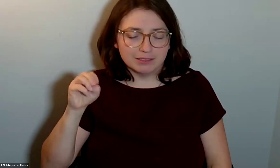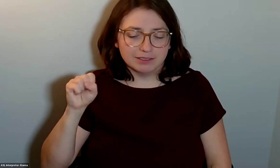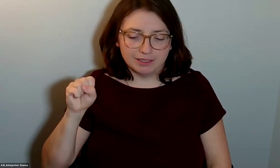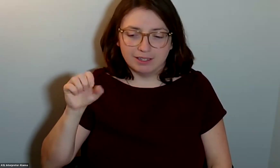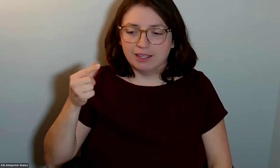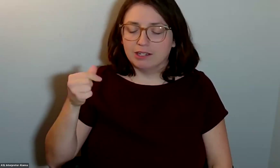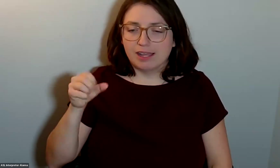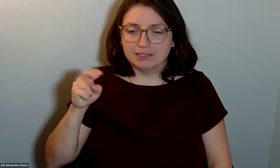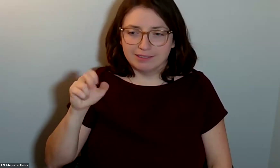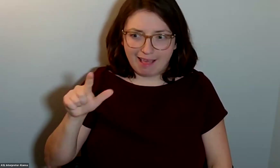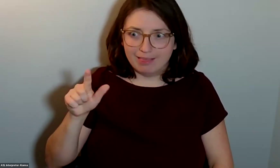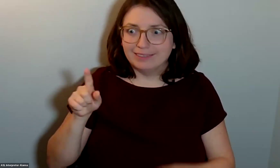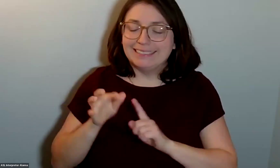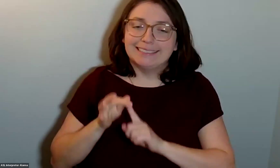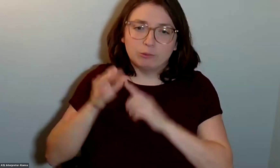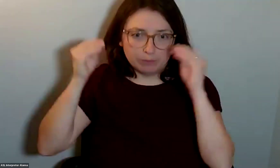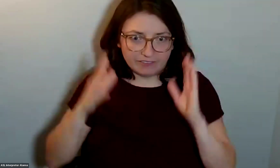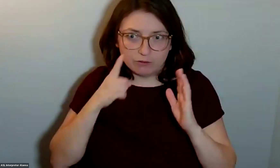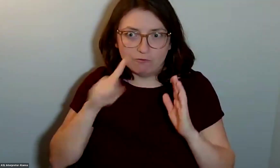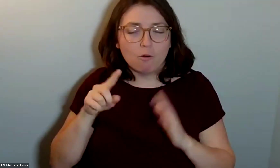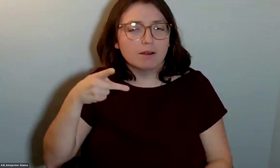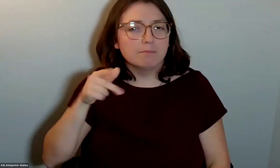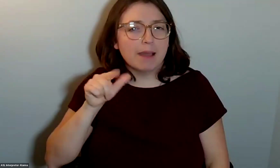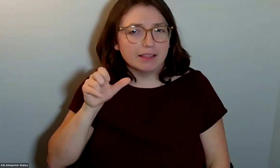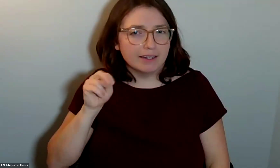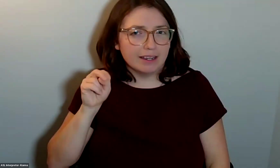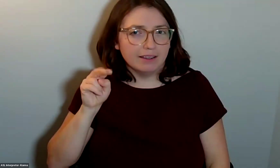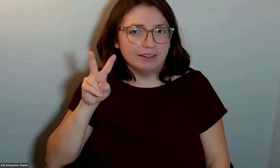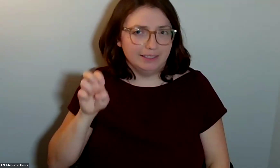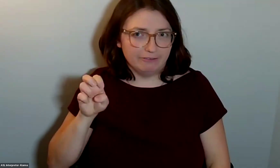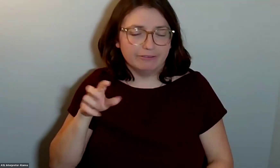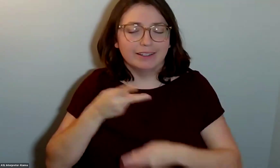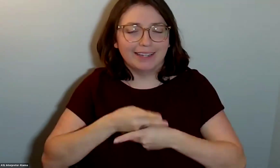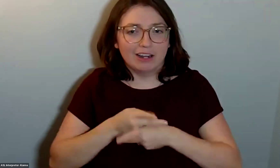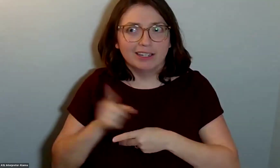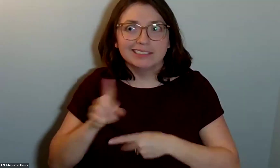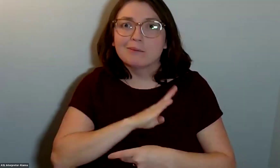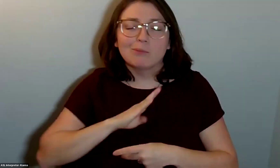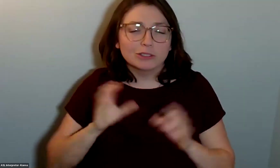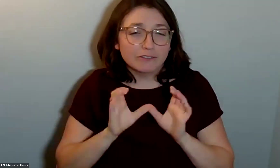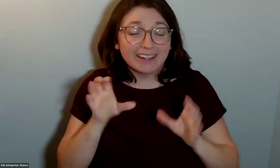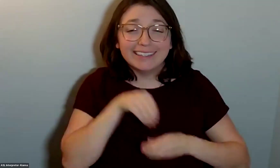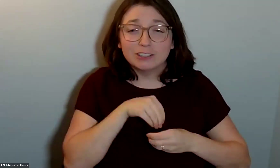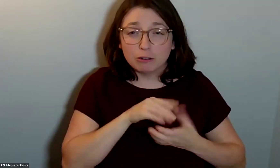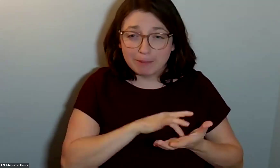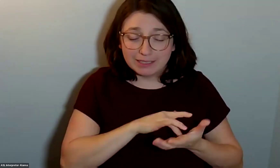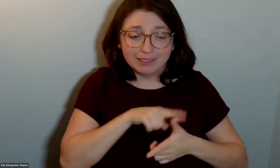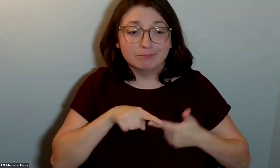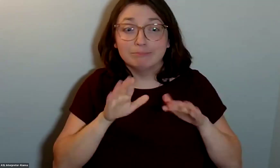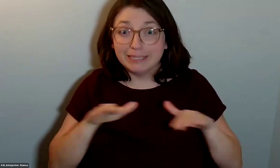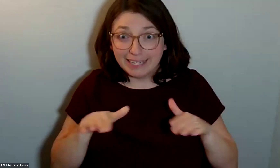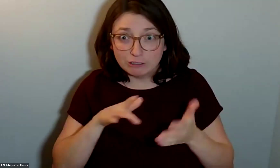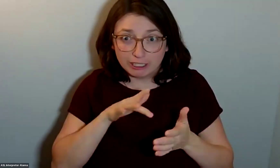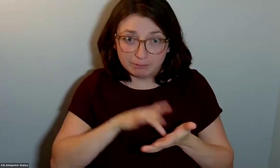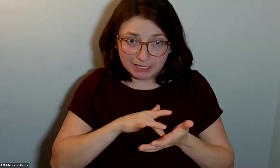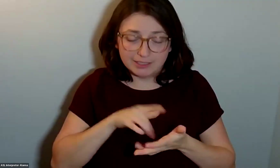Palliative Care. He is amazing in that he is board certified in internal medicine, pediatrics, and